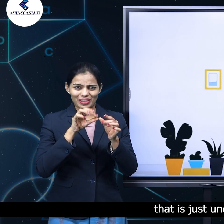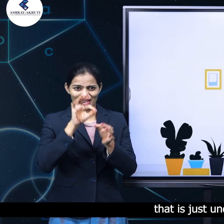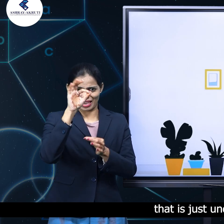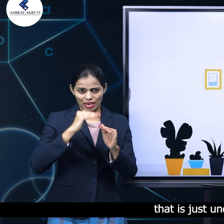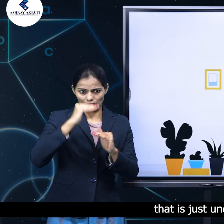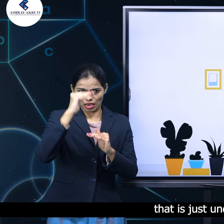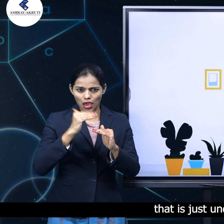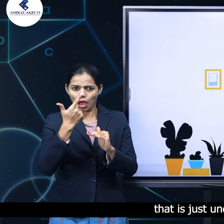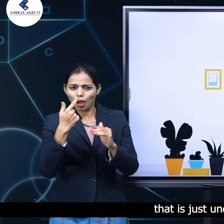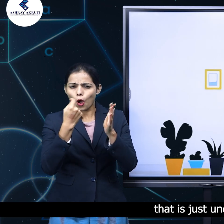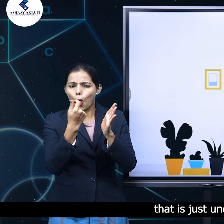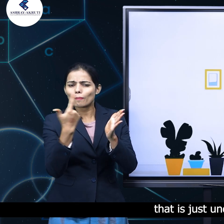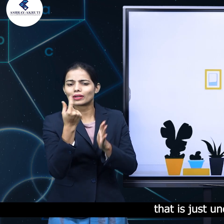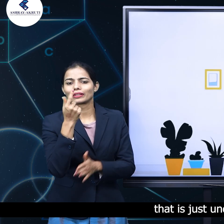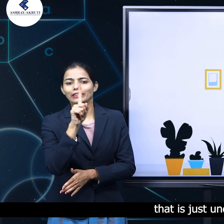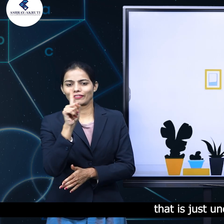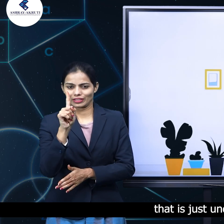is just under rupees 11.